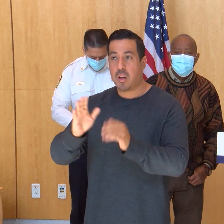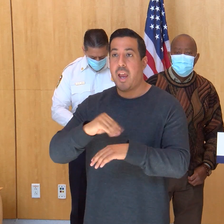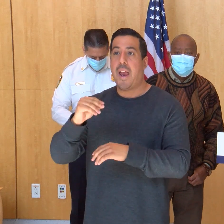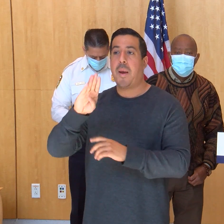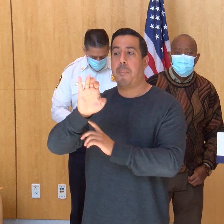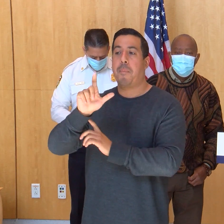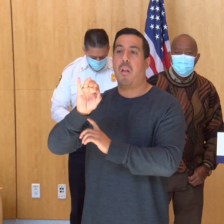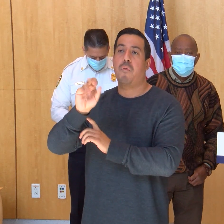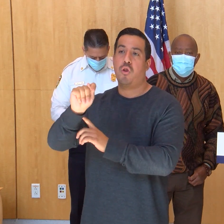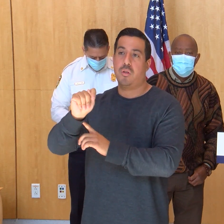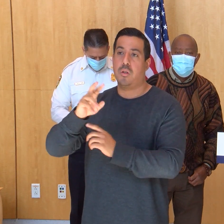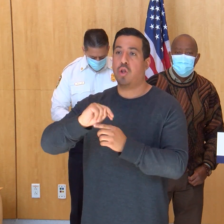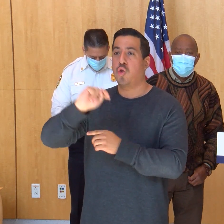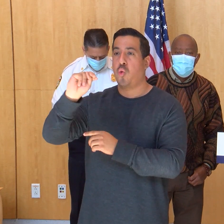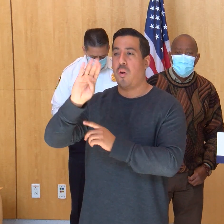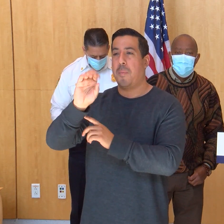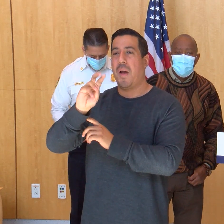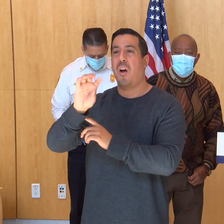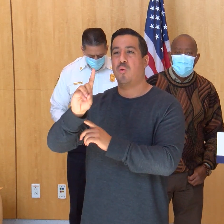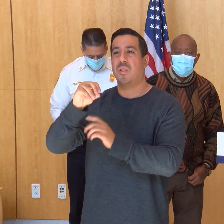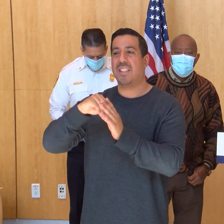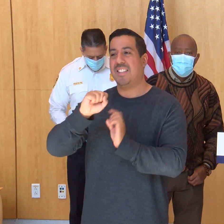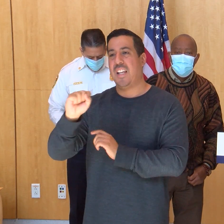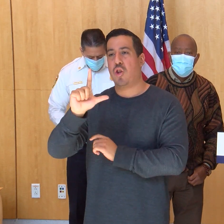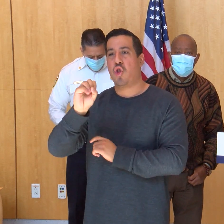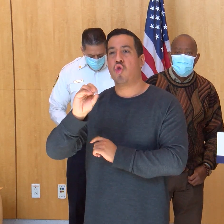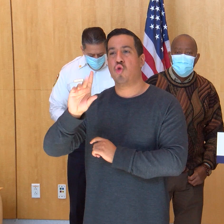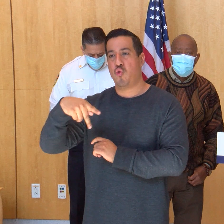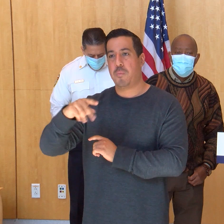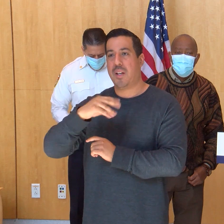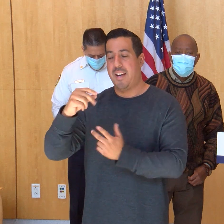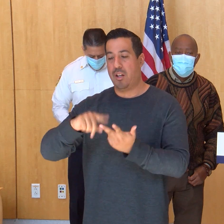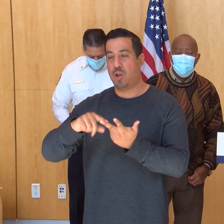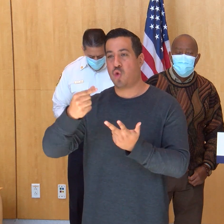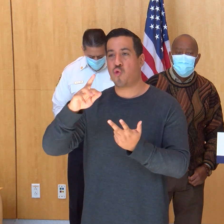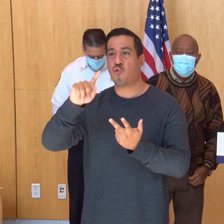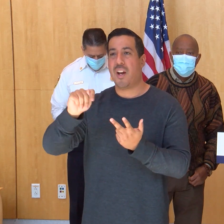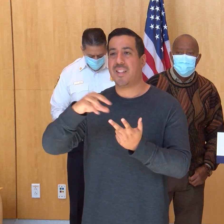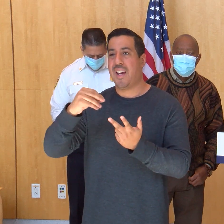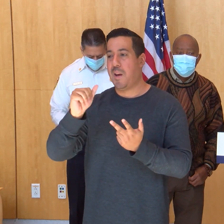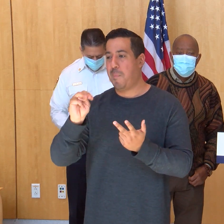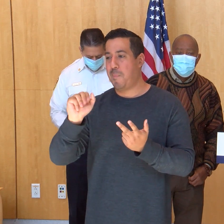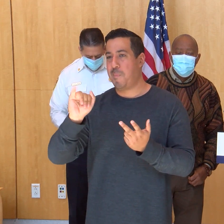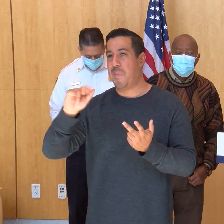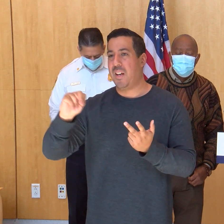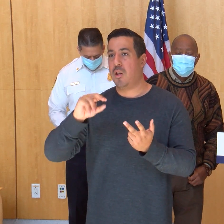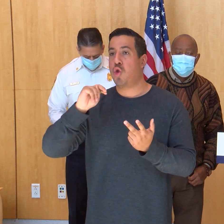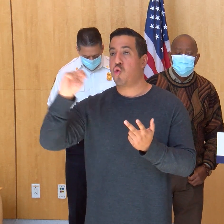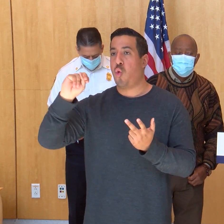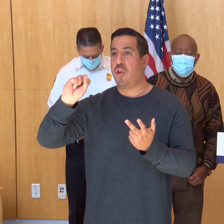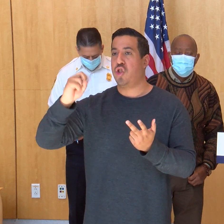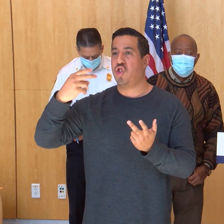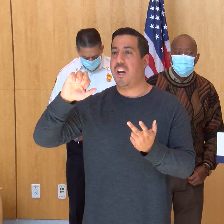Belfort, northbound Gulf Freeway south of the Loop, and South Post Oak ramp at Main, and North Shepherd off-ramp